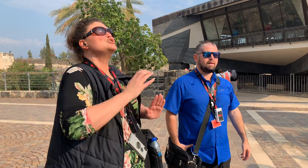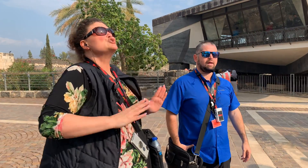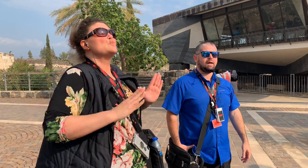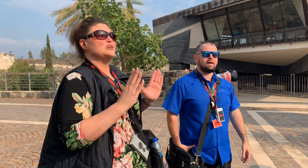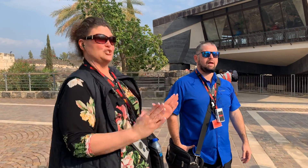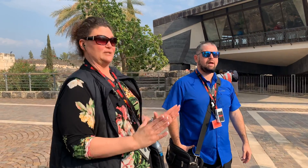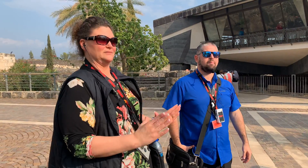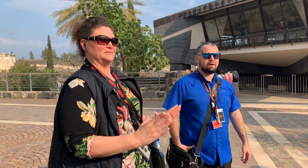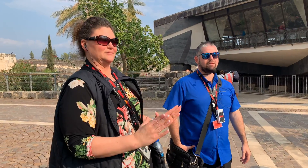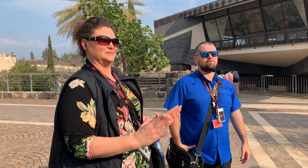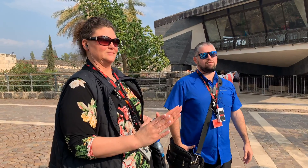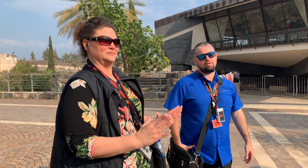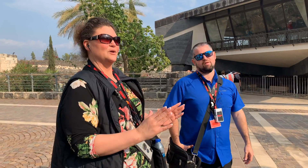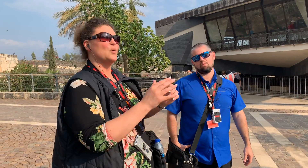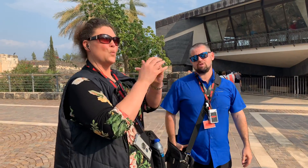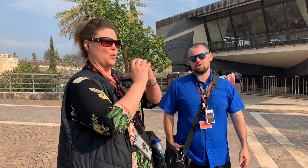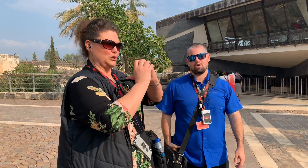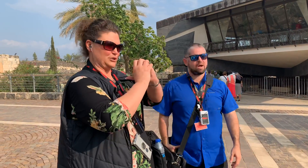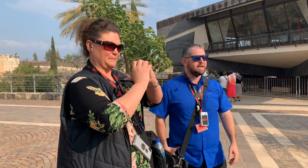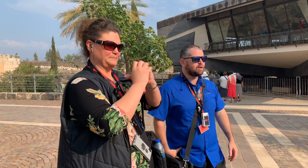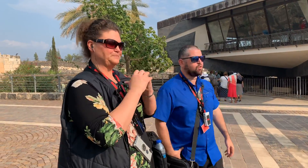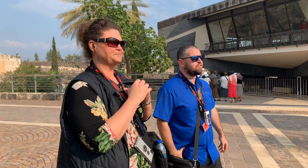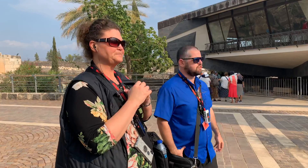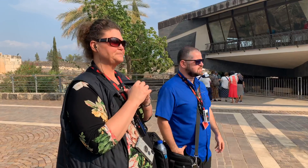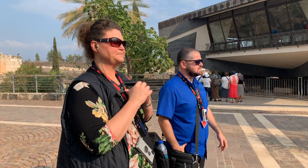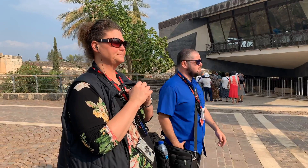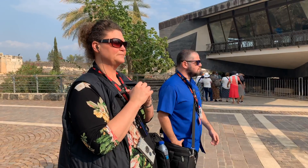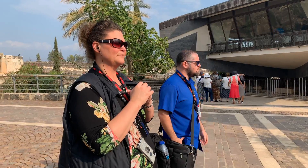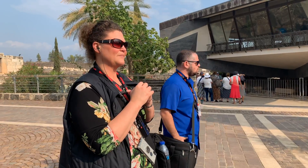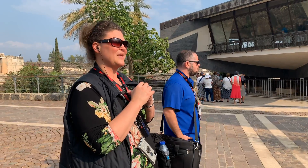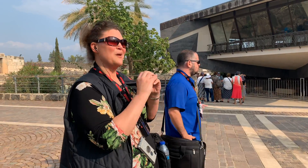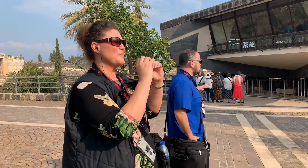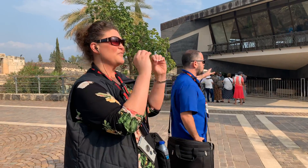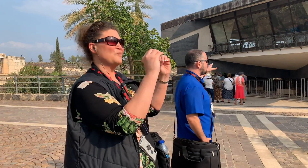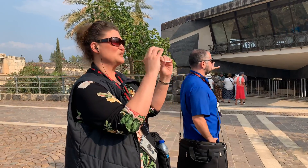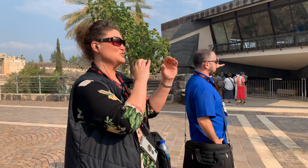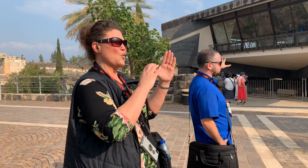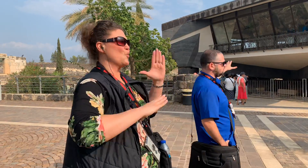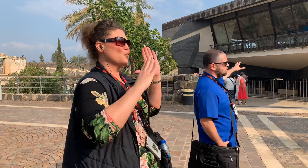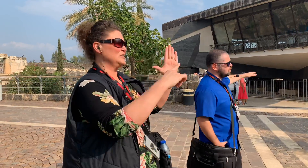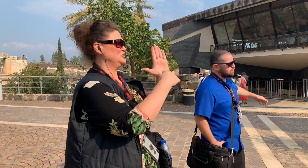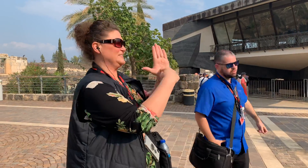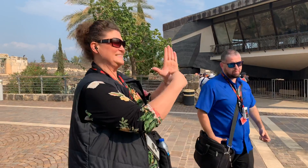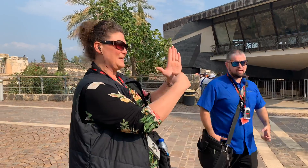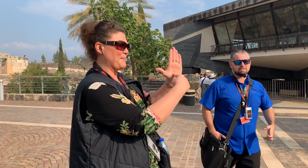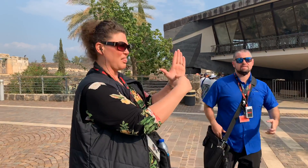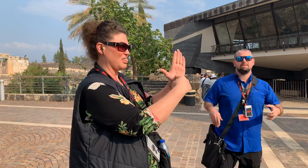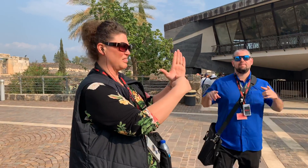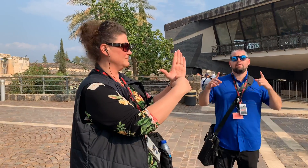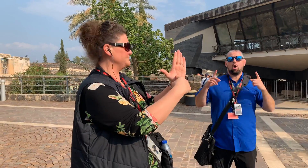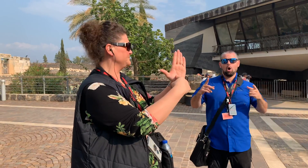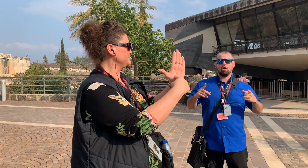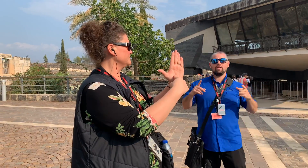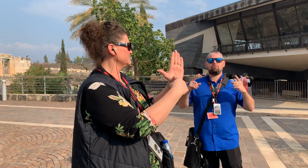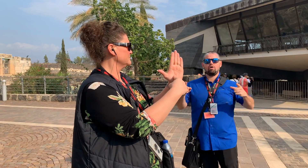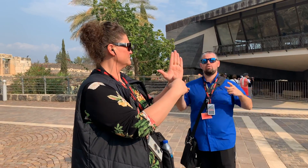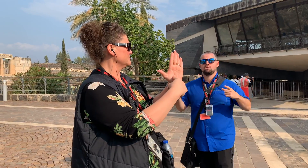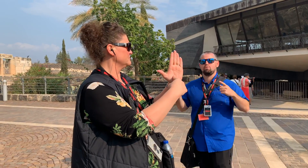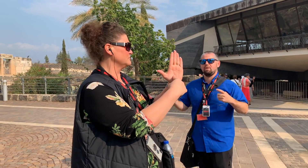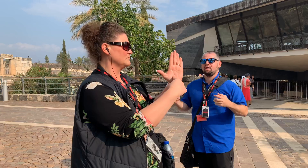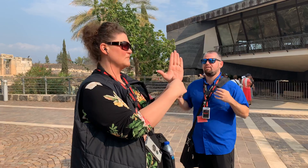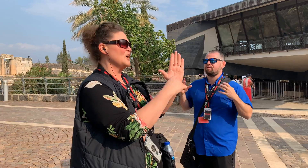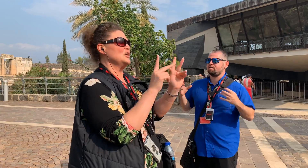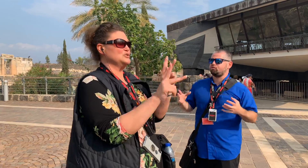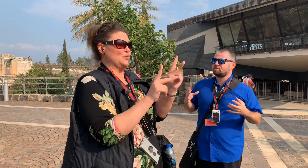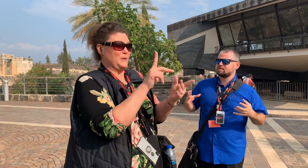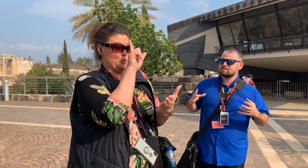Okay, but there was no any Christian symbol around it. It means only those